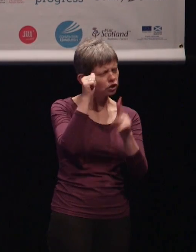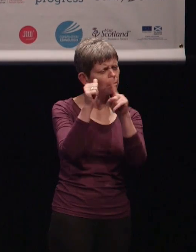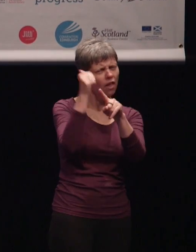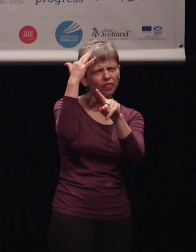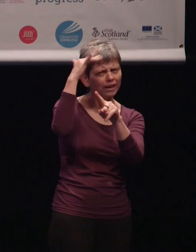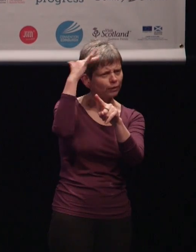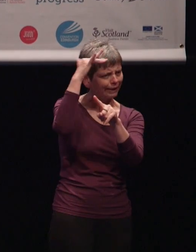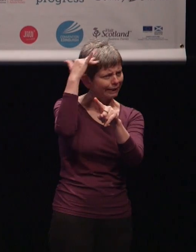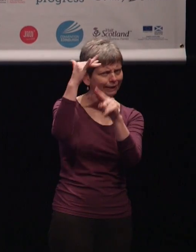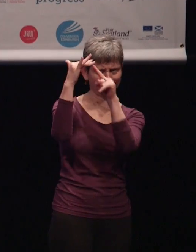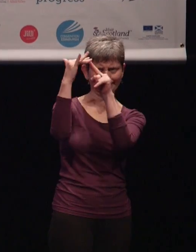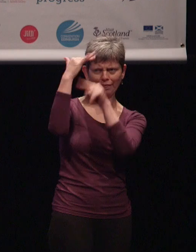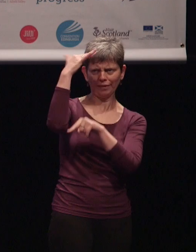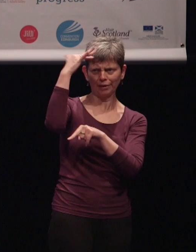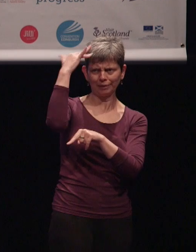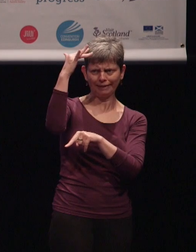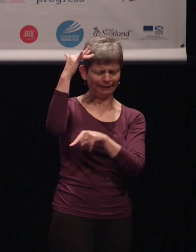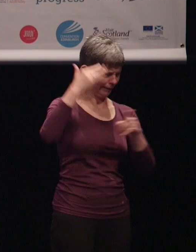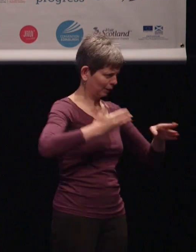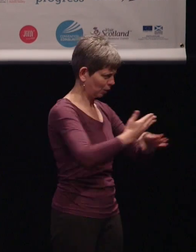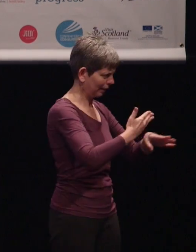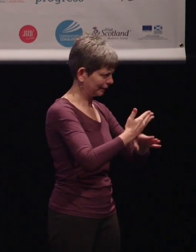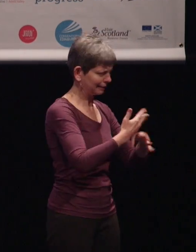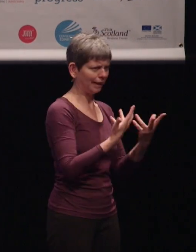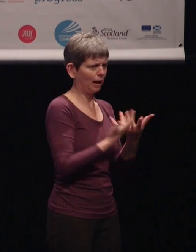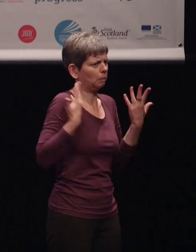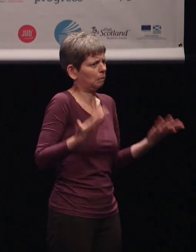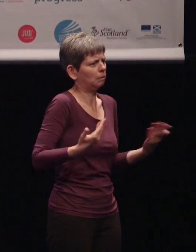don't know how to put that into practice.